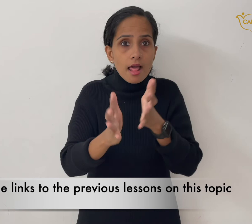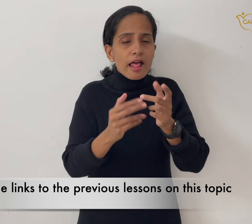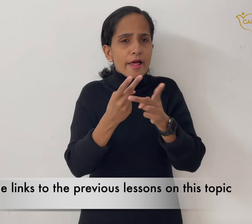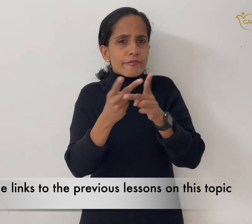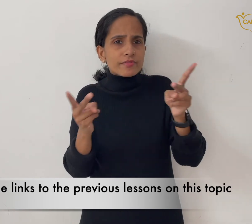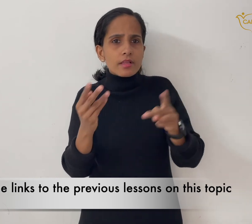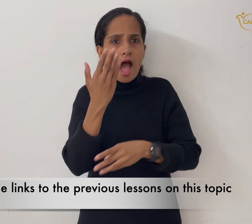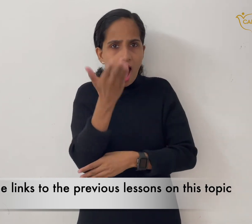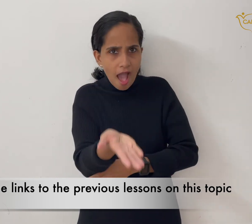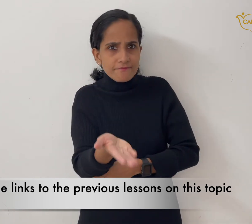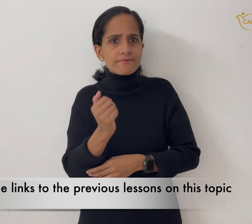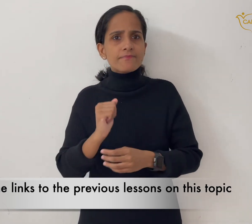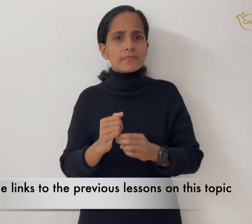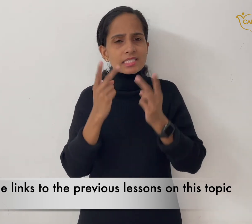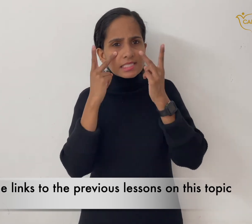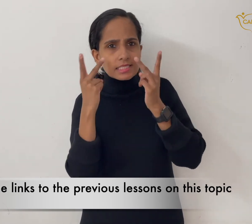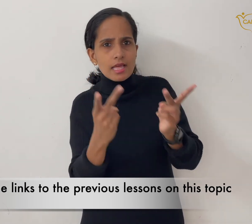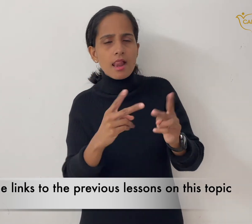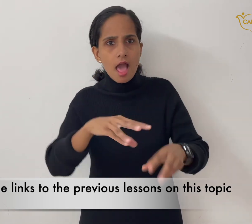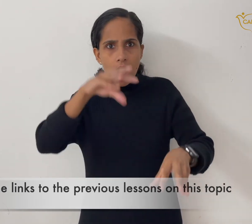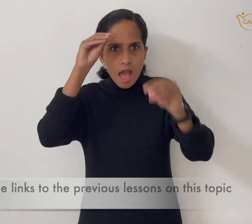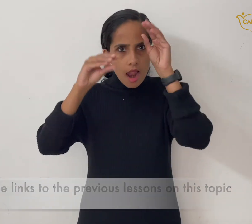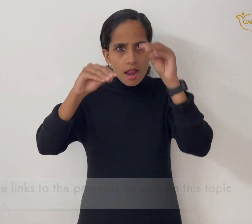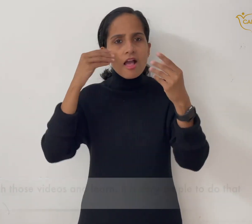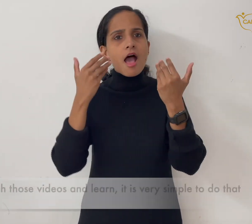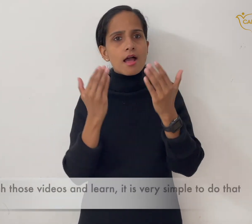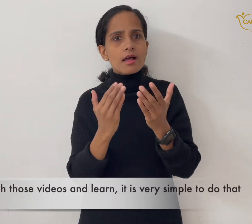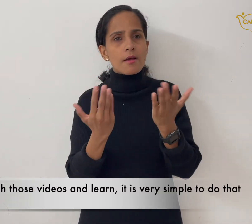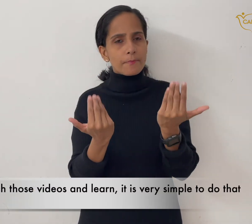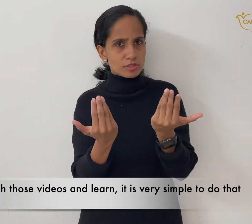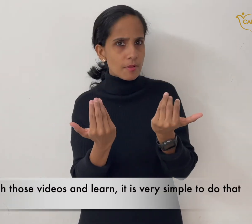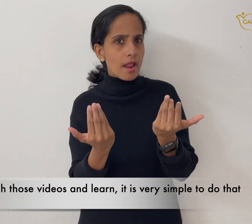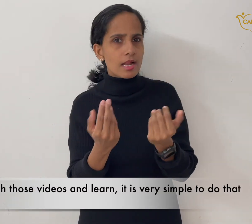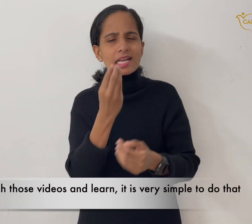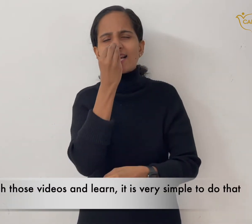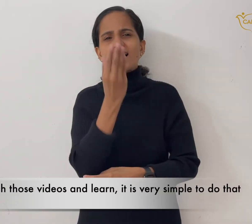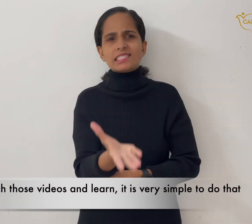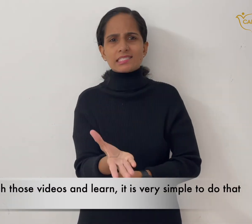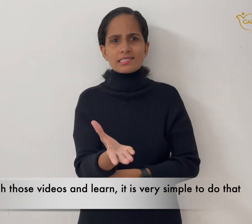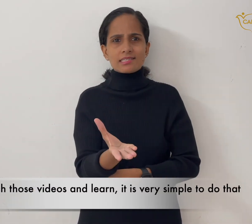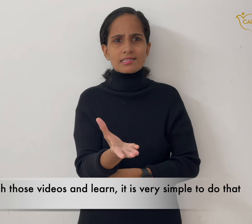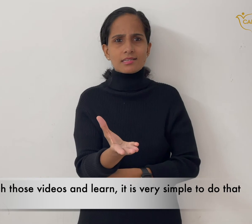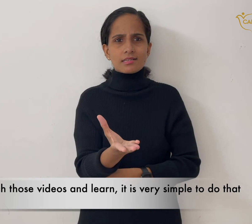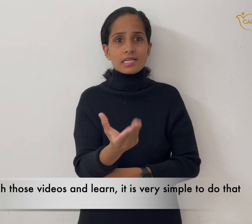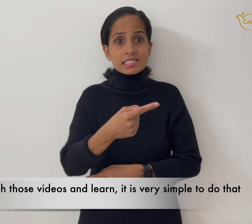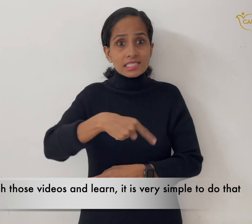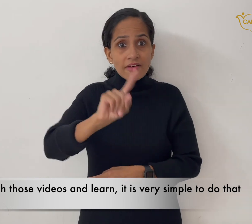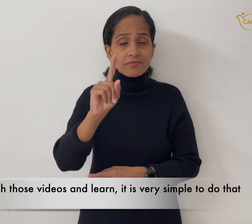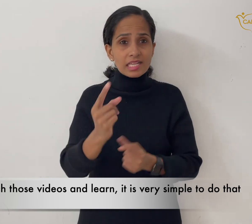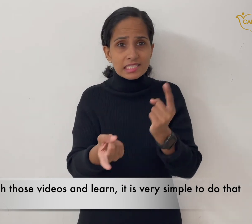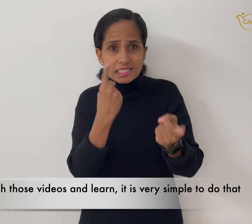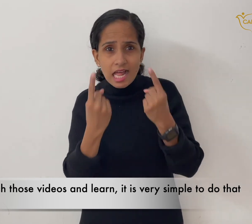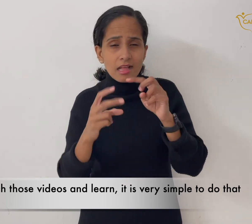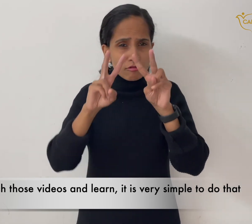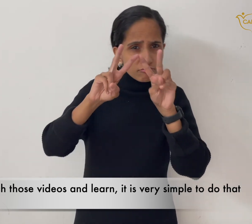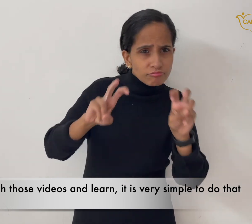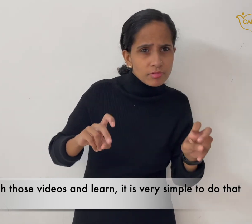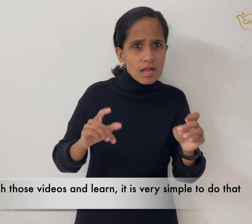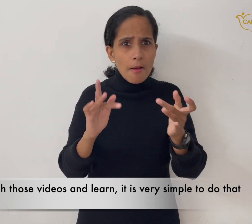You can watch those videos and learn. It's very simple to do that. You don't have